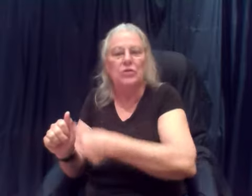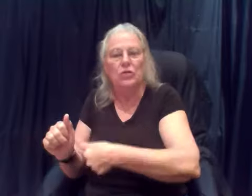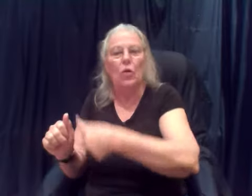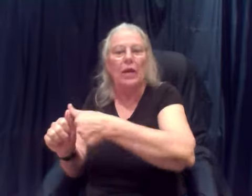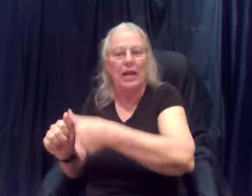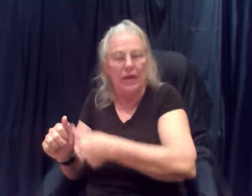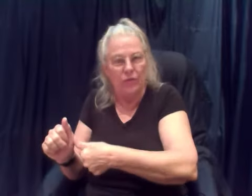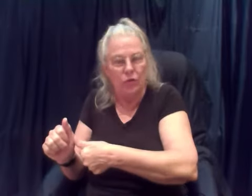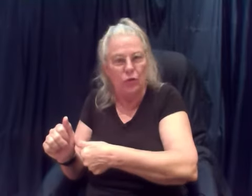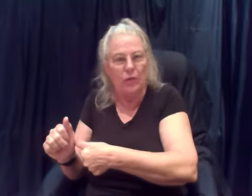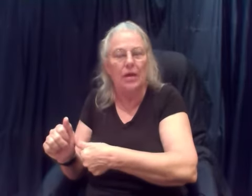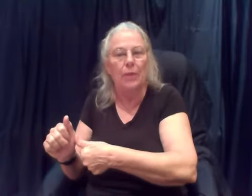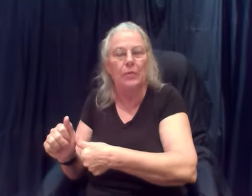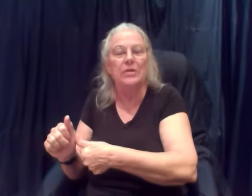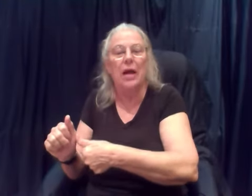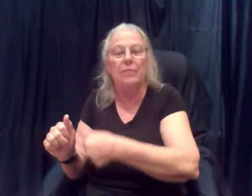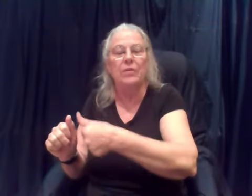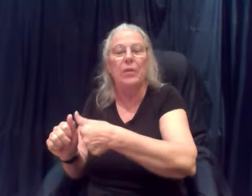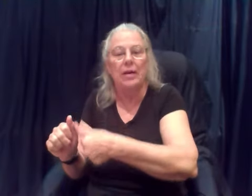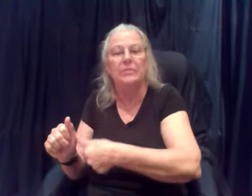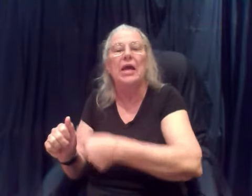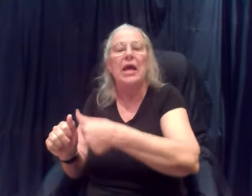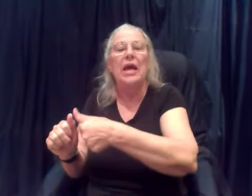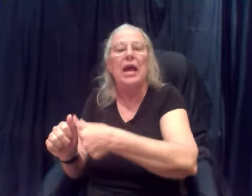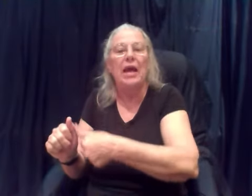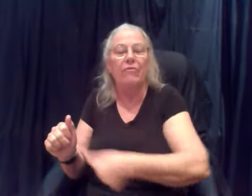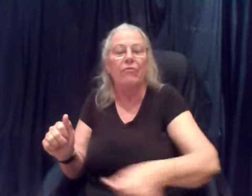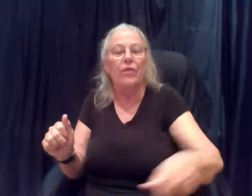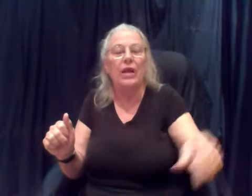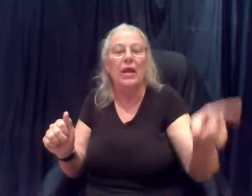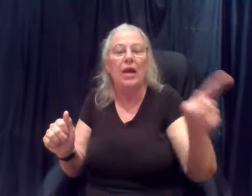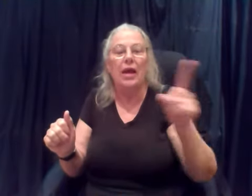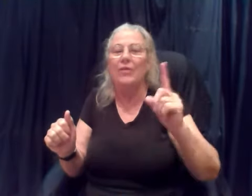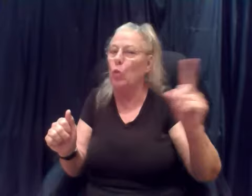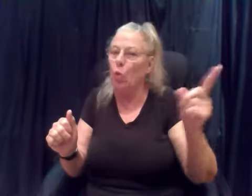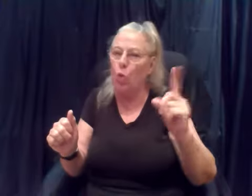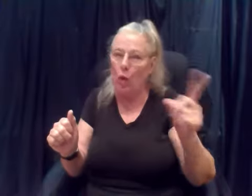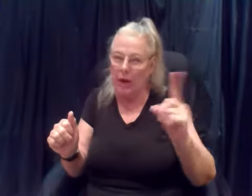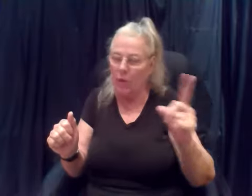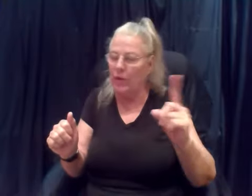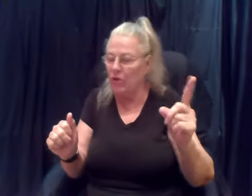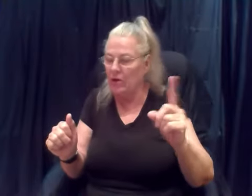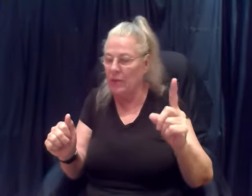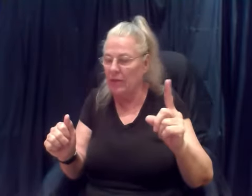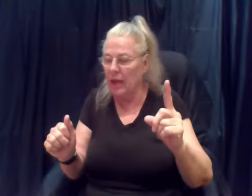So if you do it a couple times, it becomes every, and then where. We've talked about that